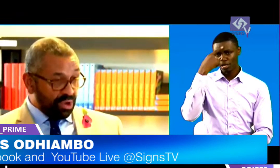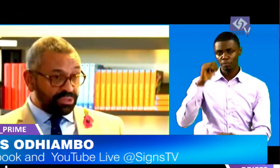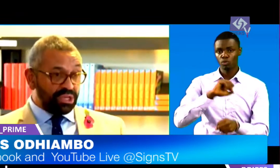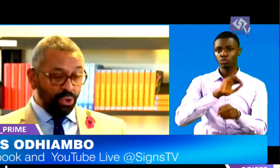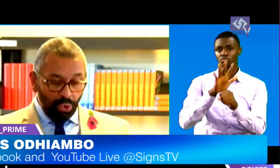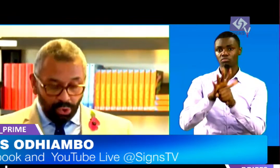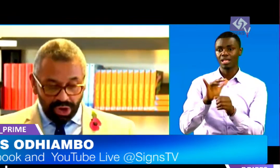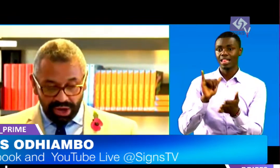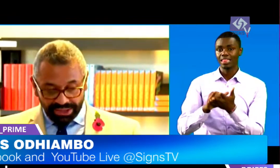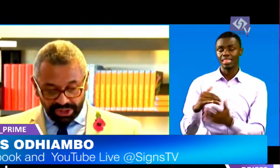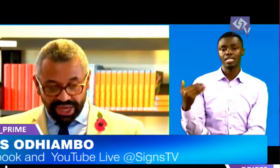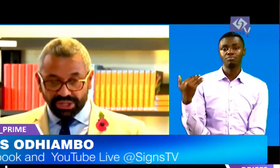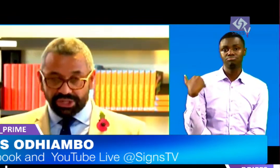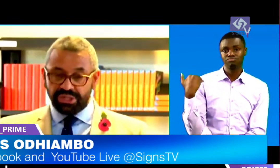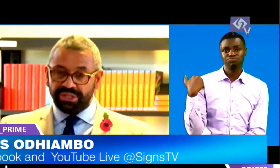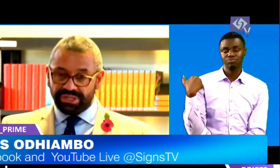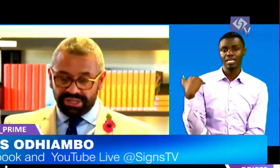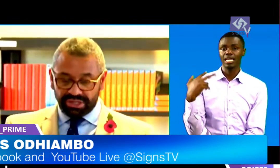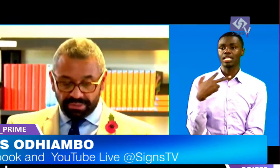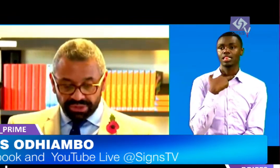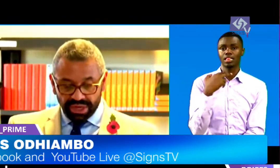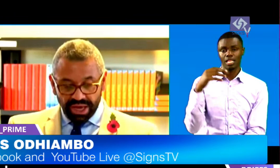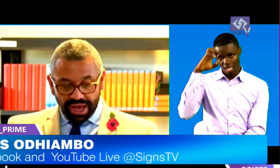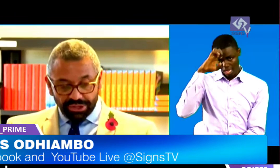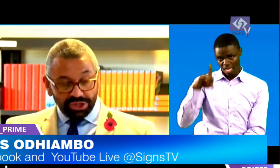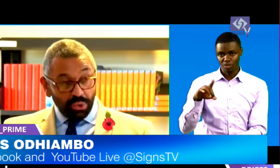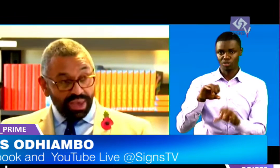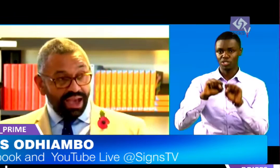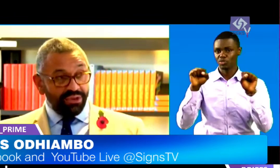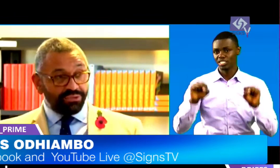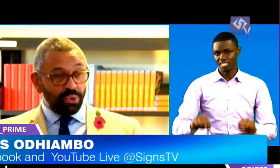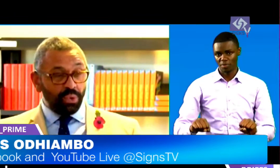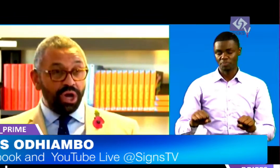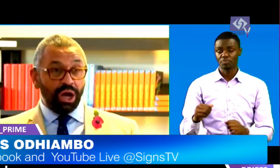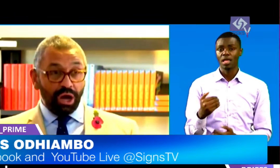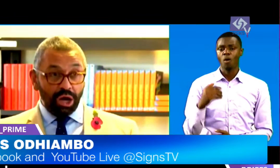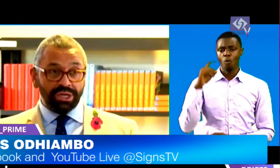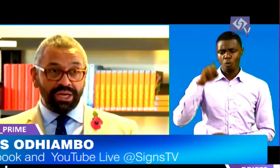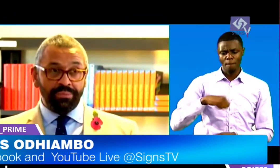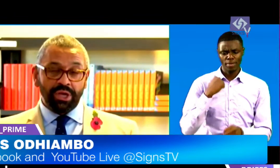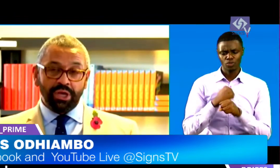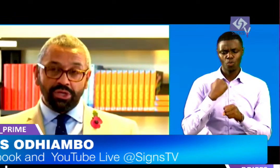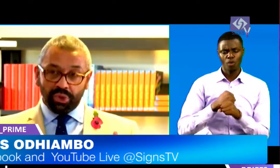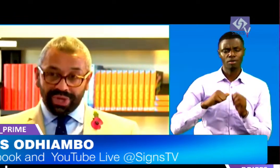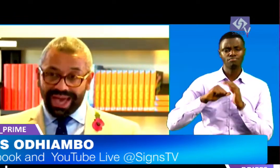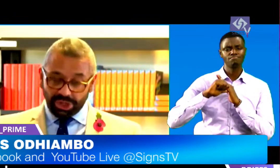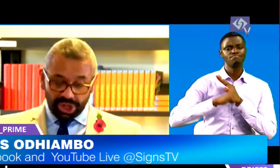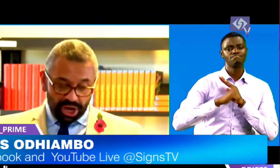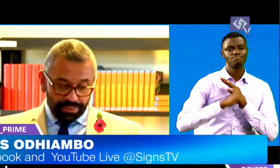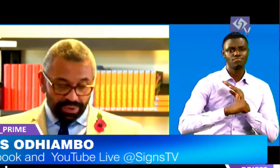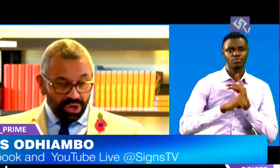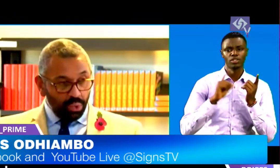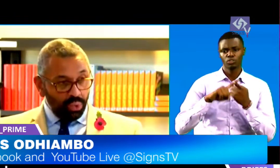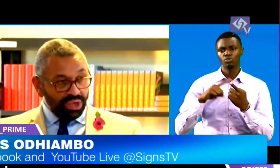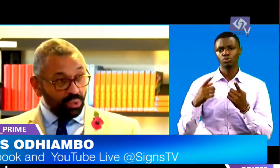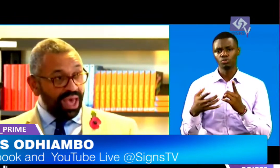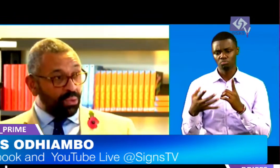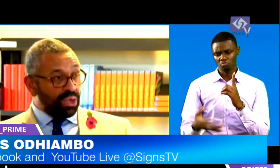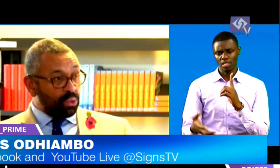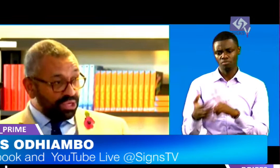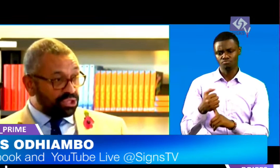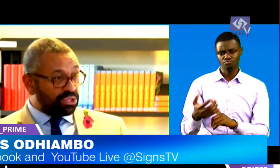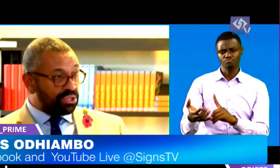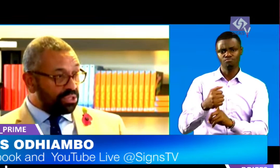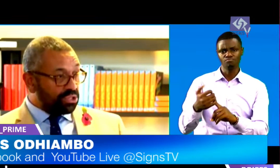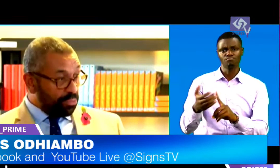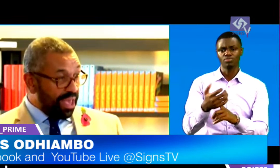which disrupted all our education systems. And so we have to work harder to catch up with where